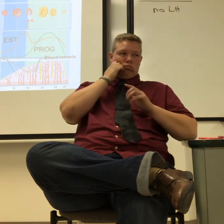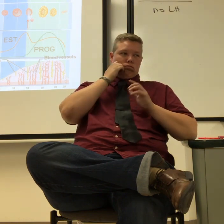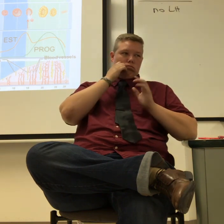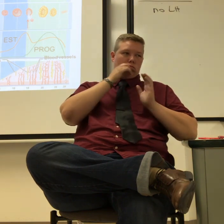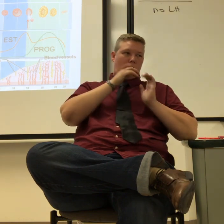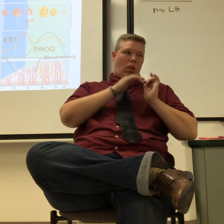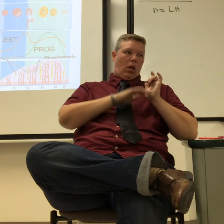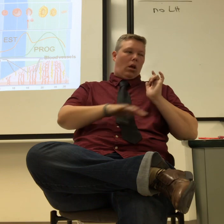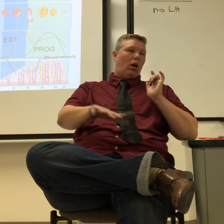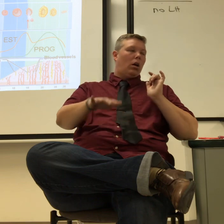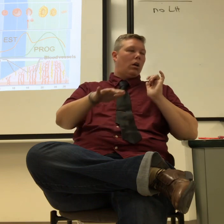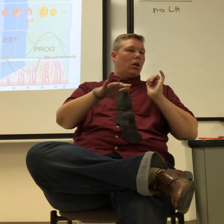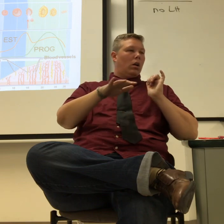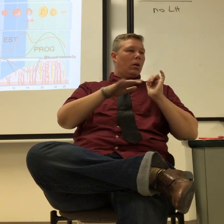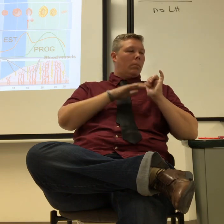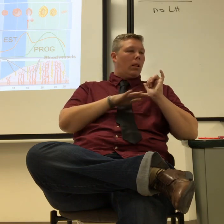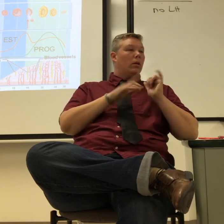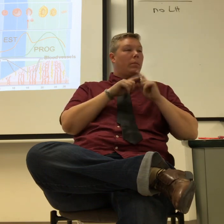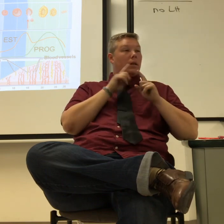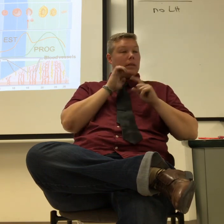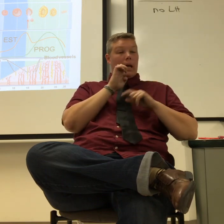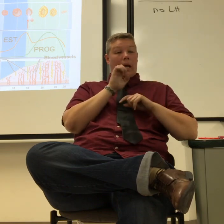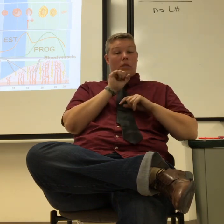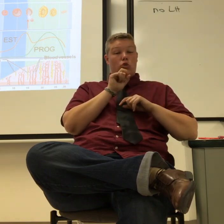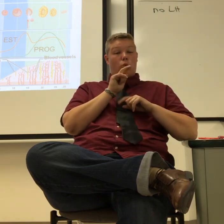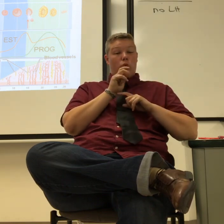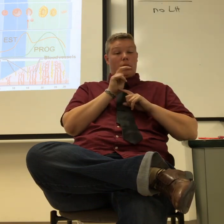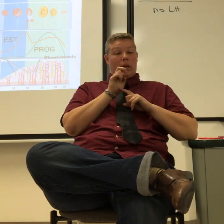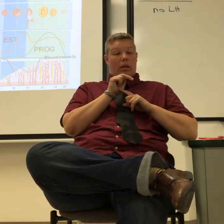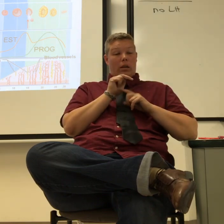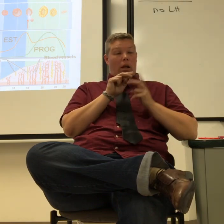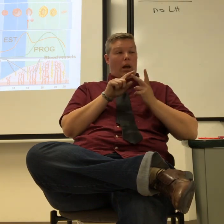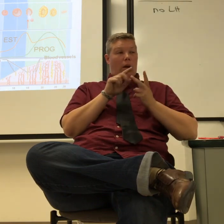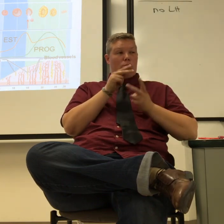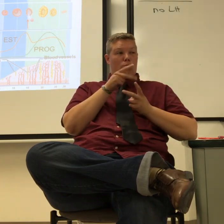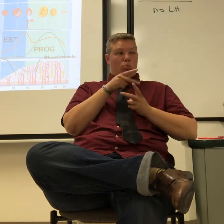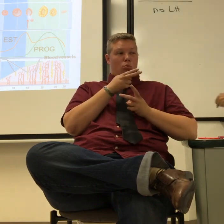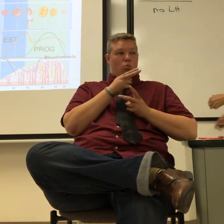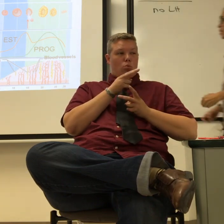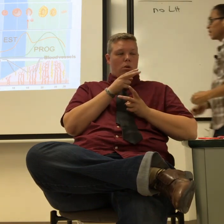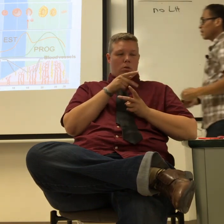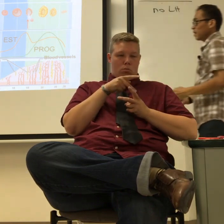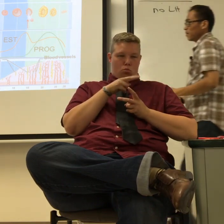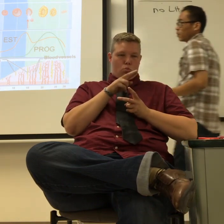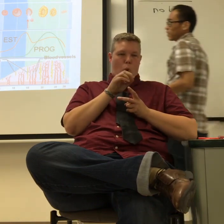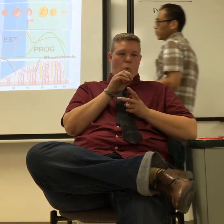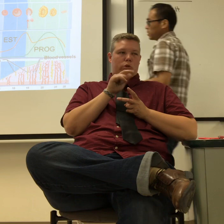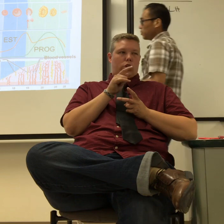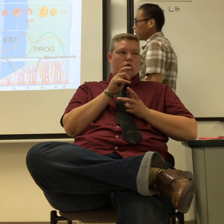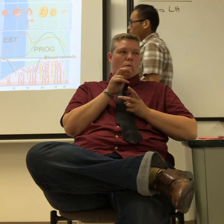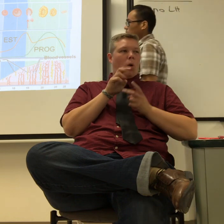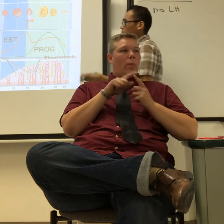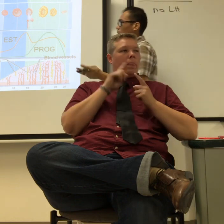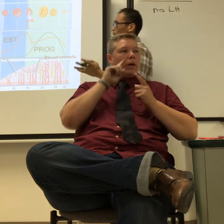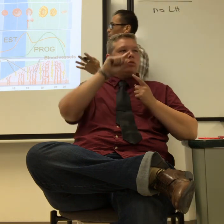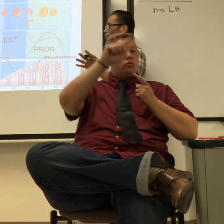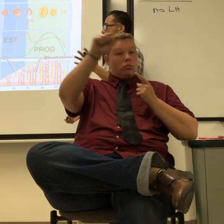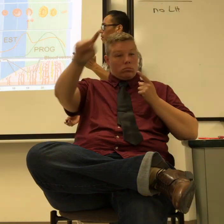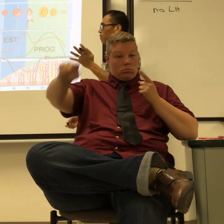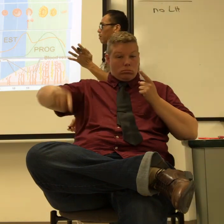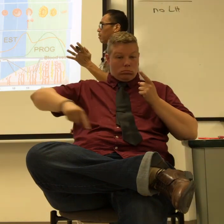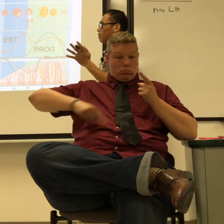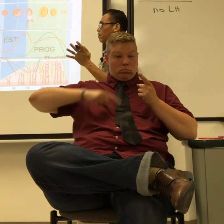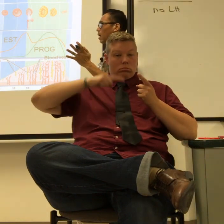estrogen progesterone. That's where we started, so we went full circle. And so the only thing we need to do now is talk